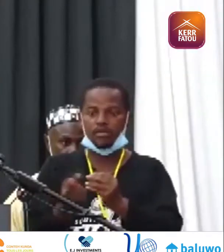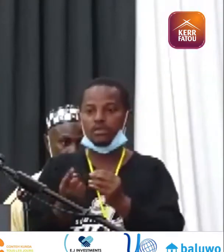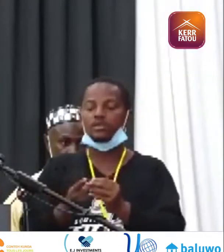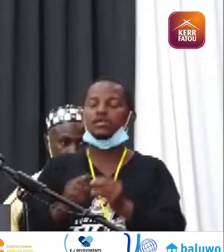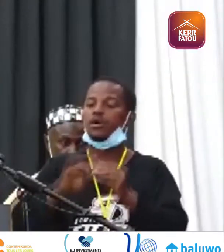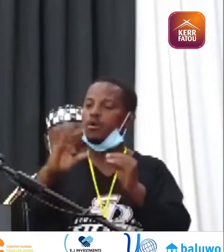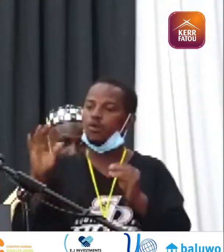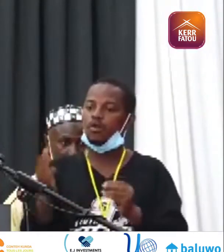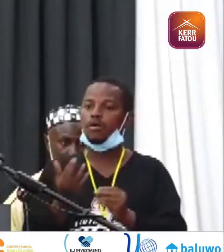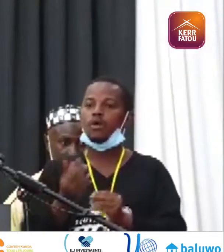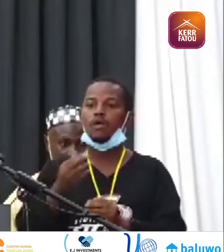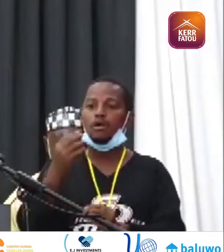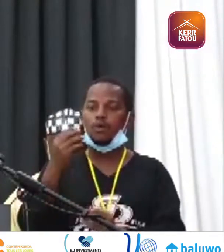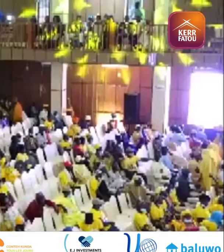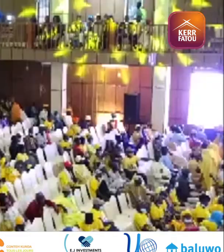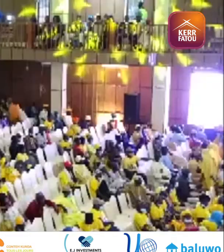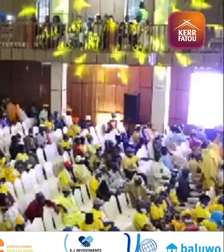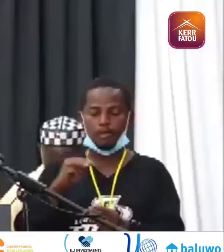to